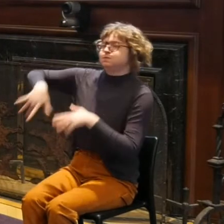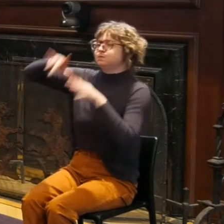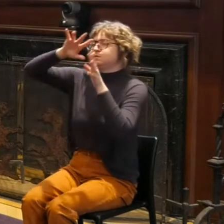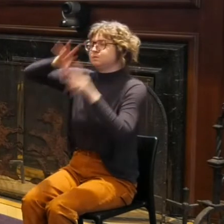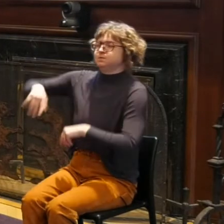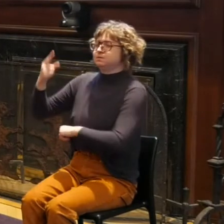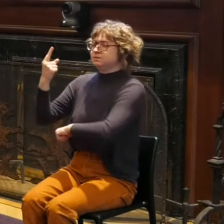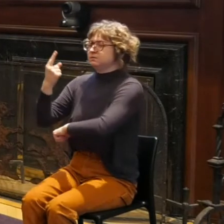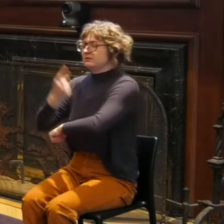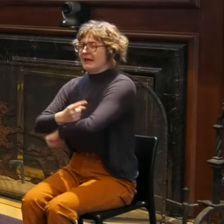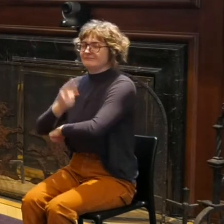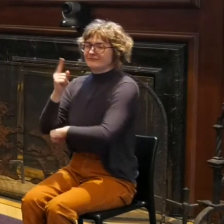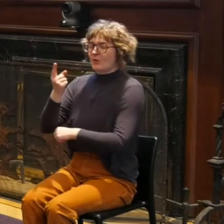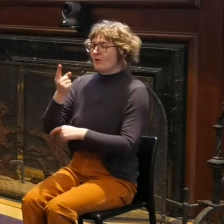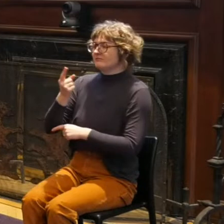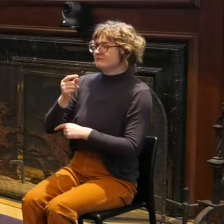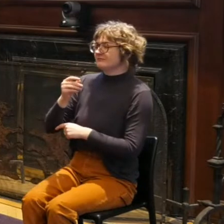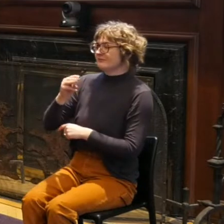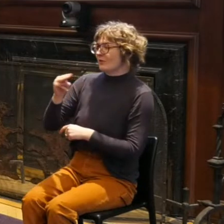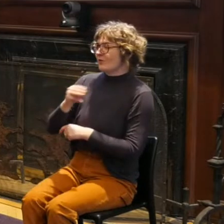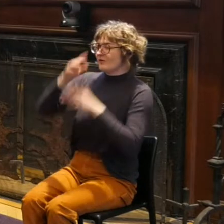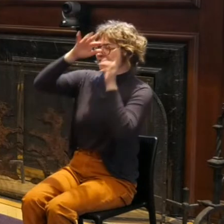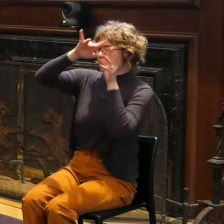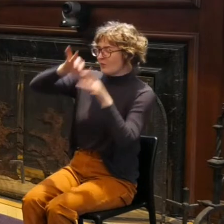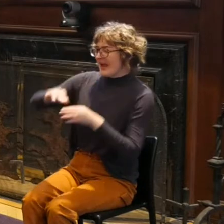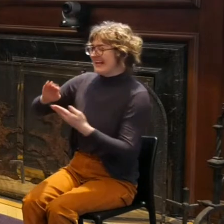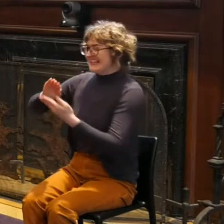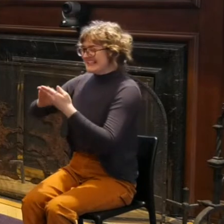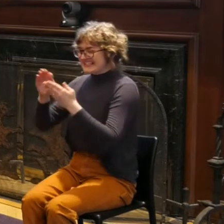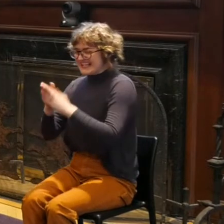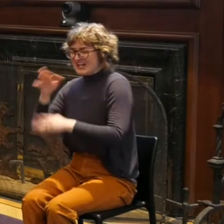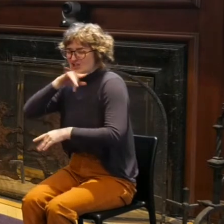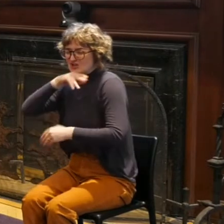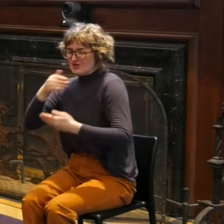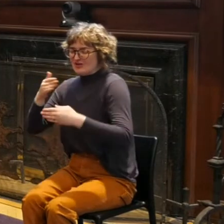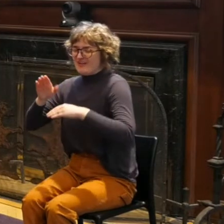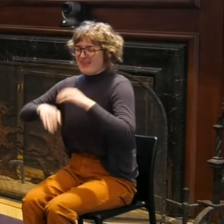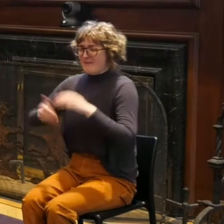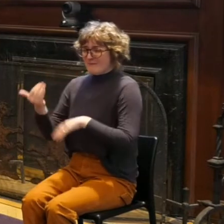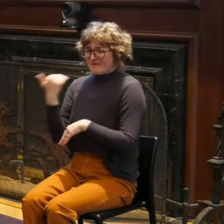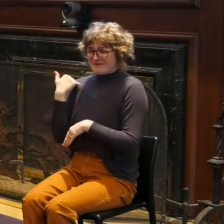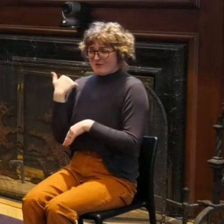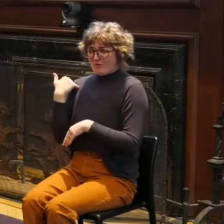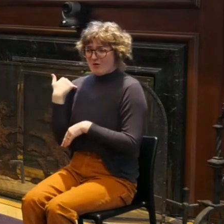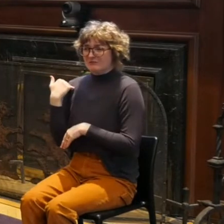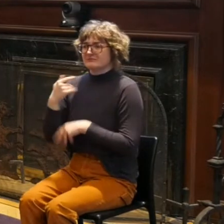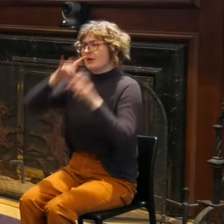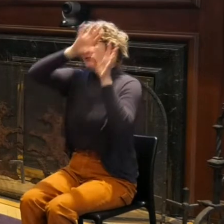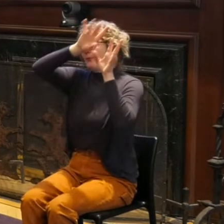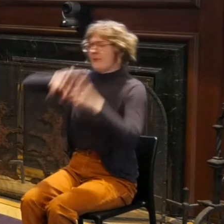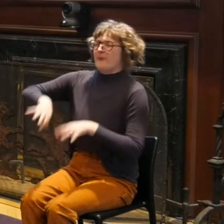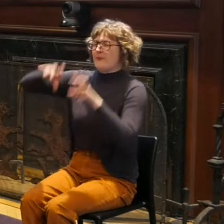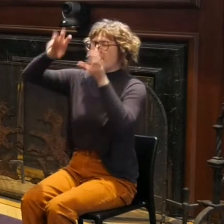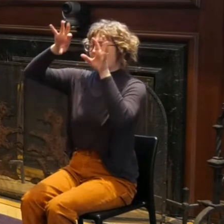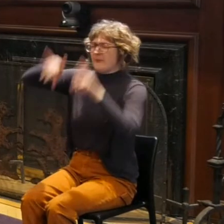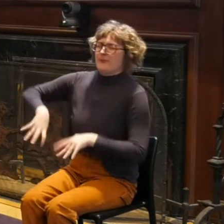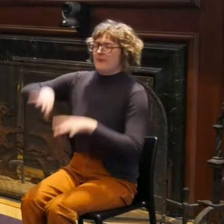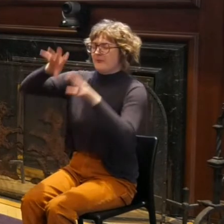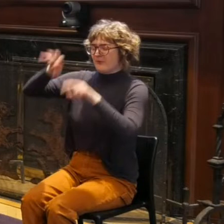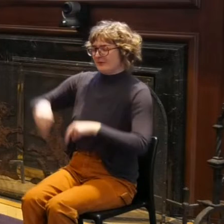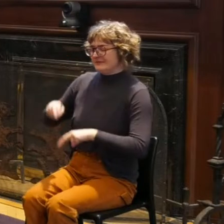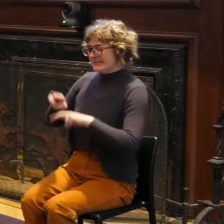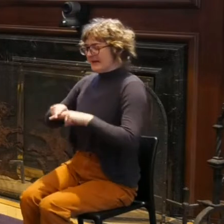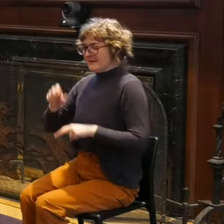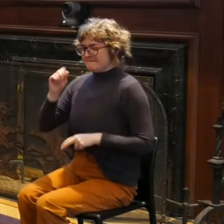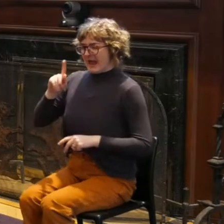day, one of those Memphis rains that leaves the city dirtier than before. As the rain fell harder, you sat in the